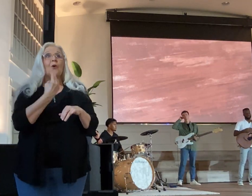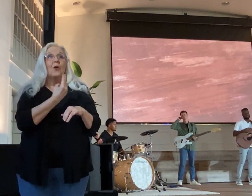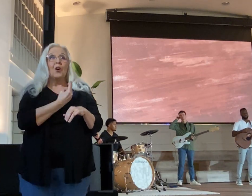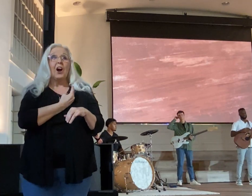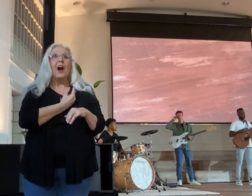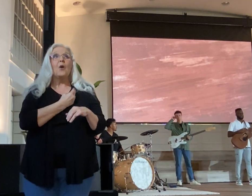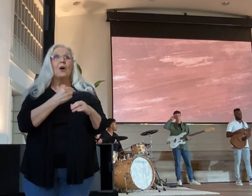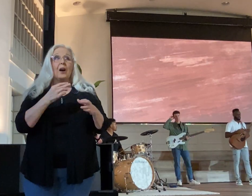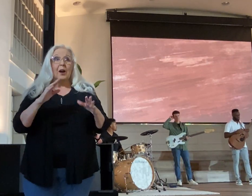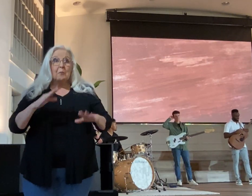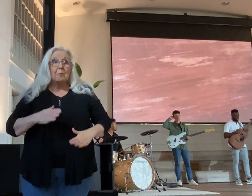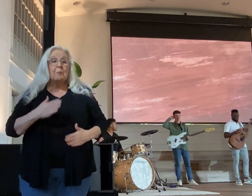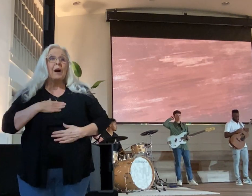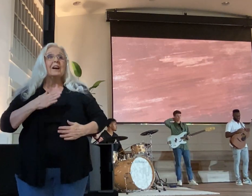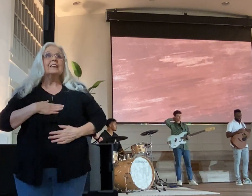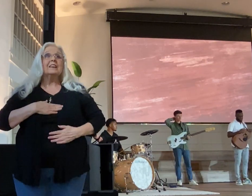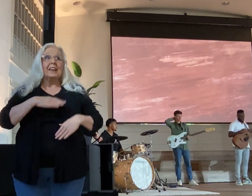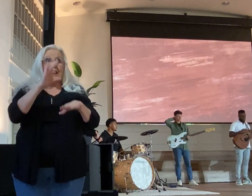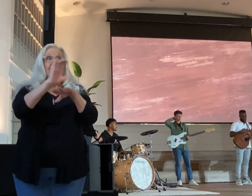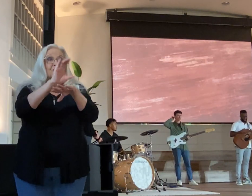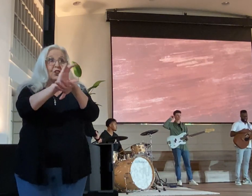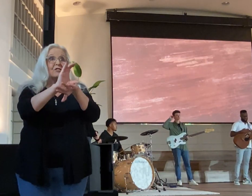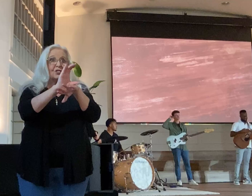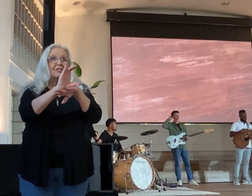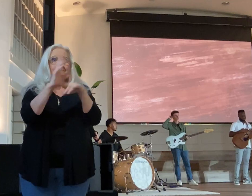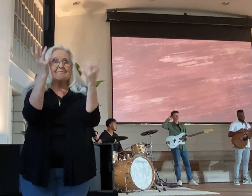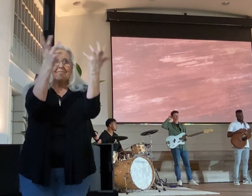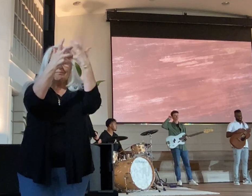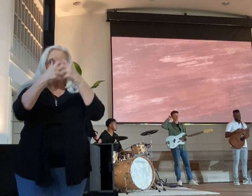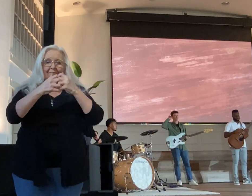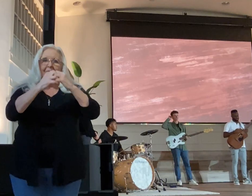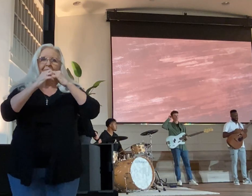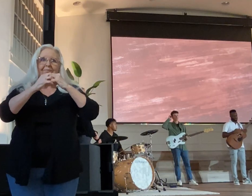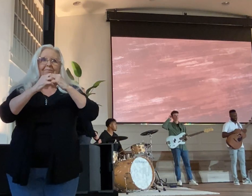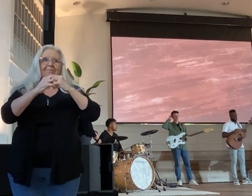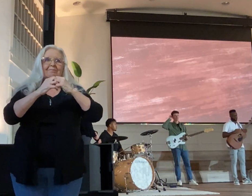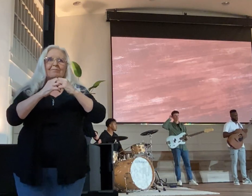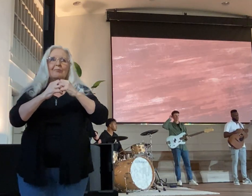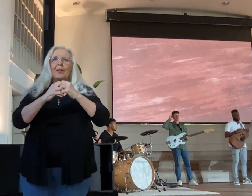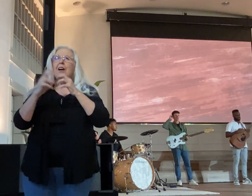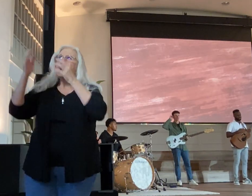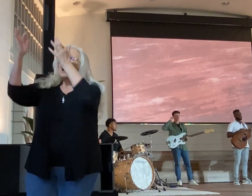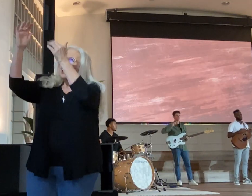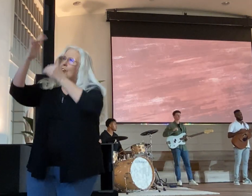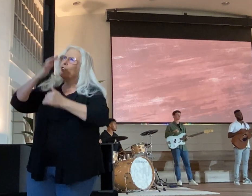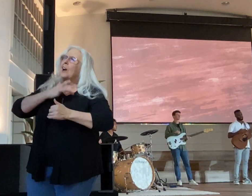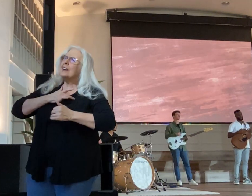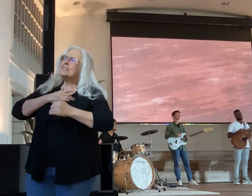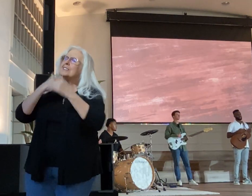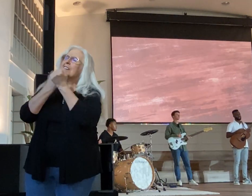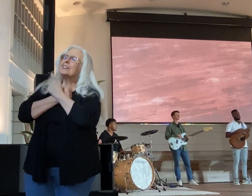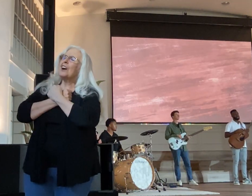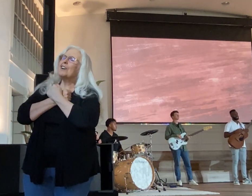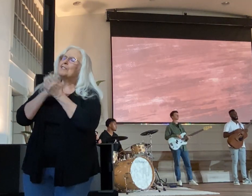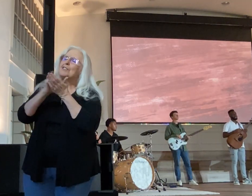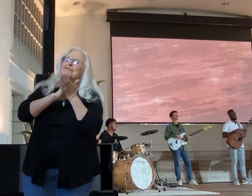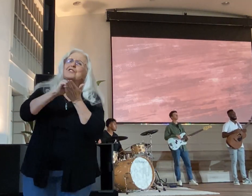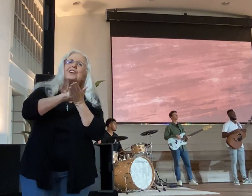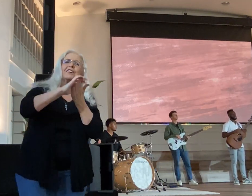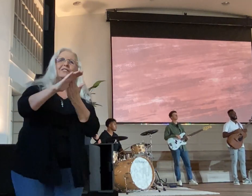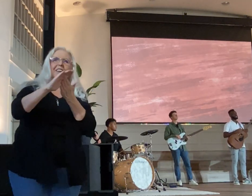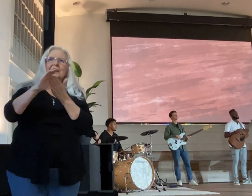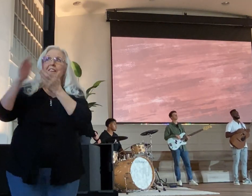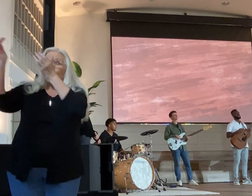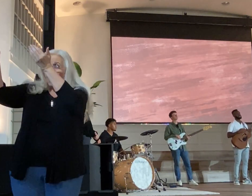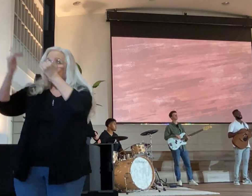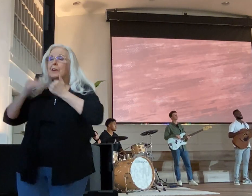I get to receive His grace and His love and His forgiveness. And then together, as believers, we get to share